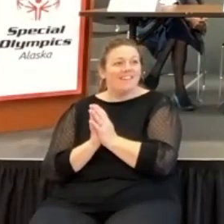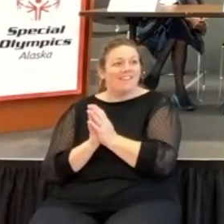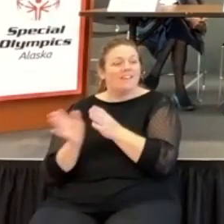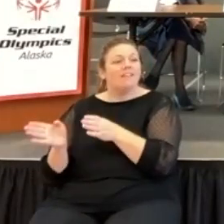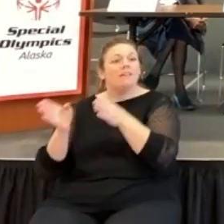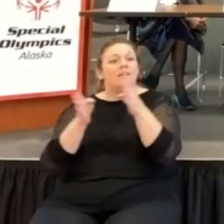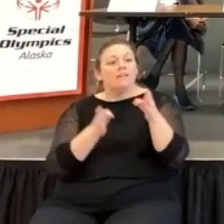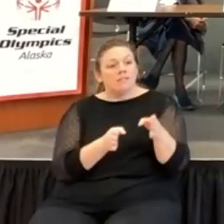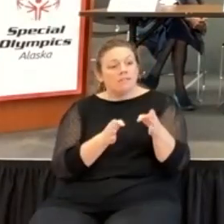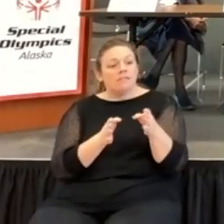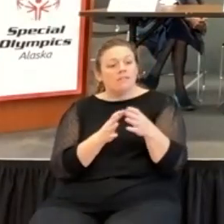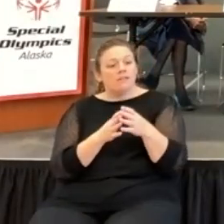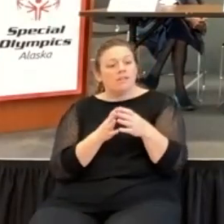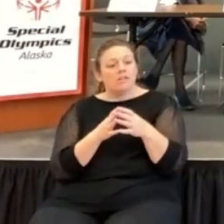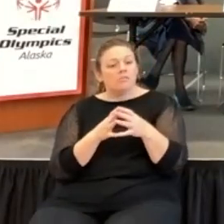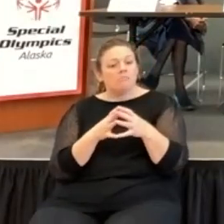being with